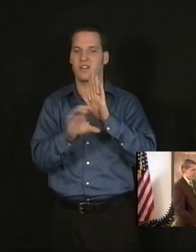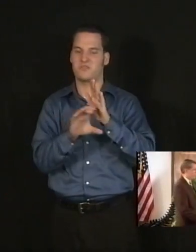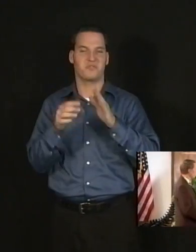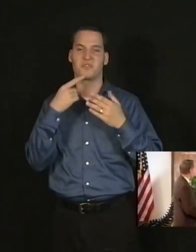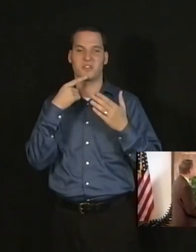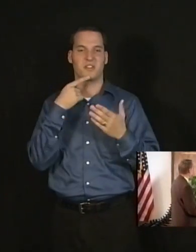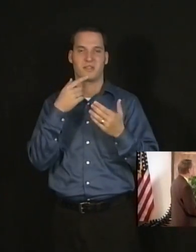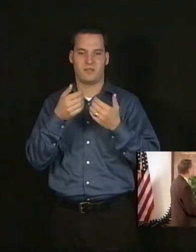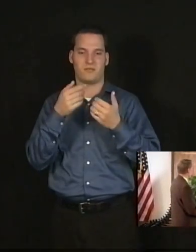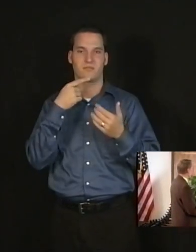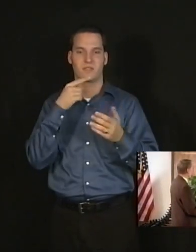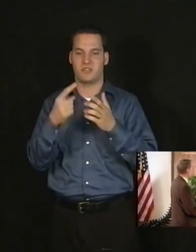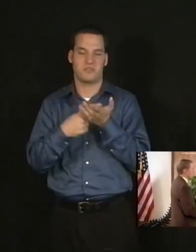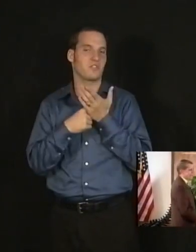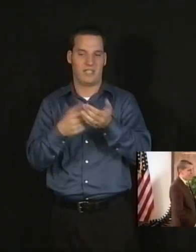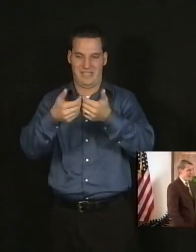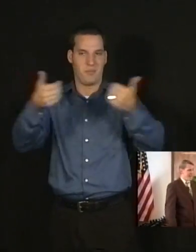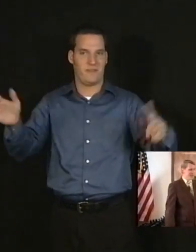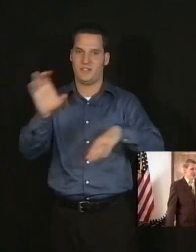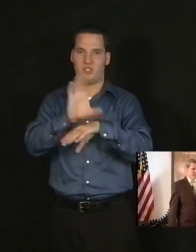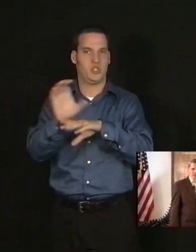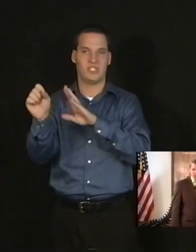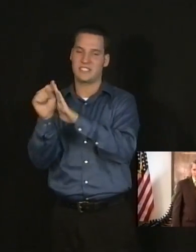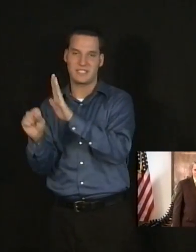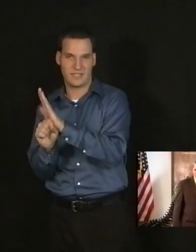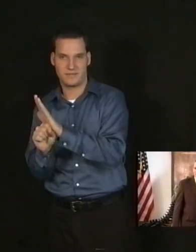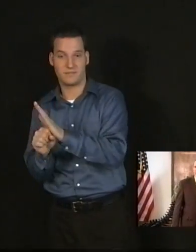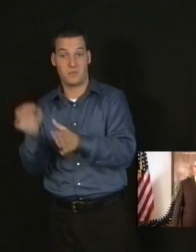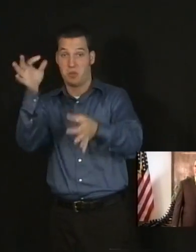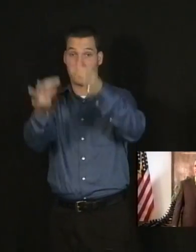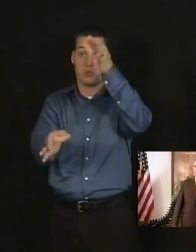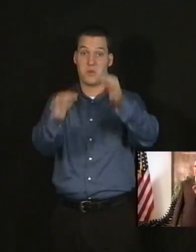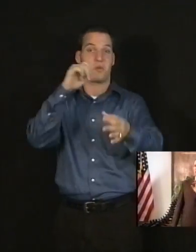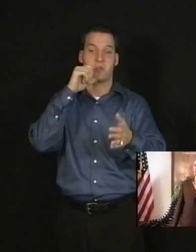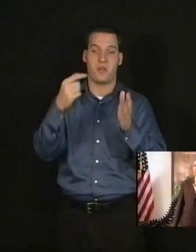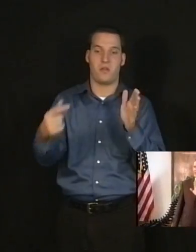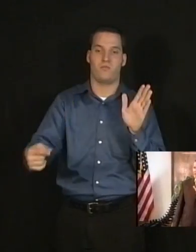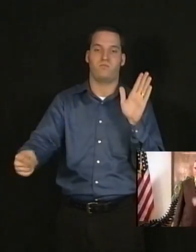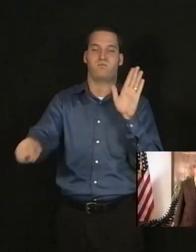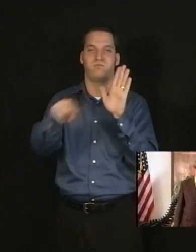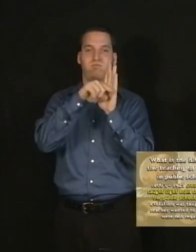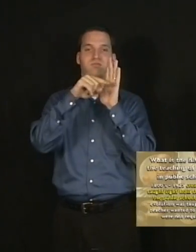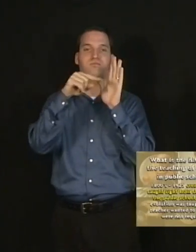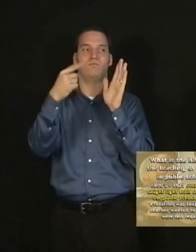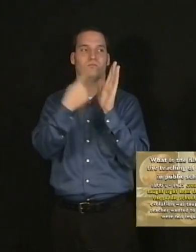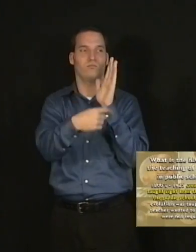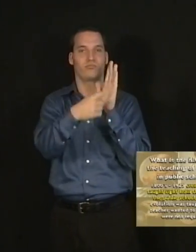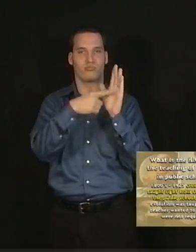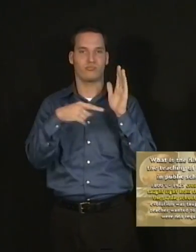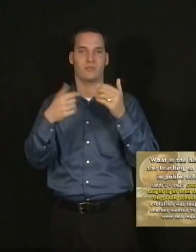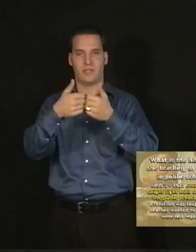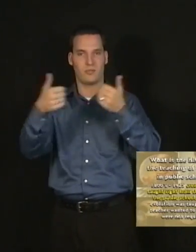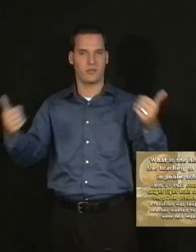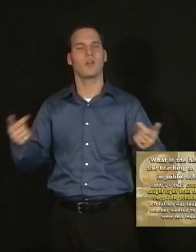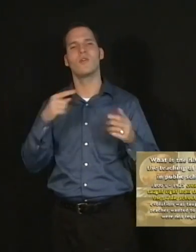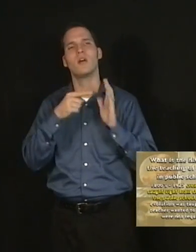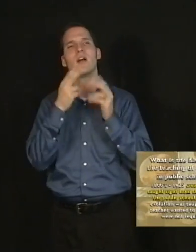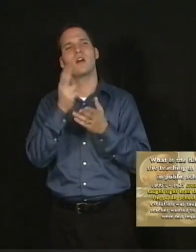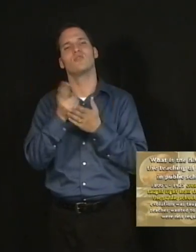discuss that. The Supreme Court did not ban creation. Let's give a little bit of the history of what really happened. In the